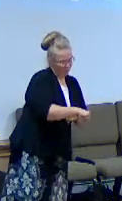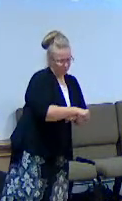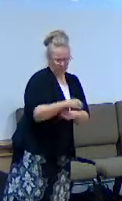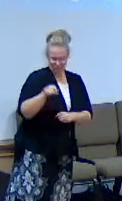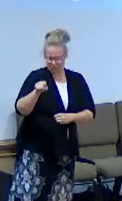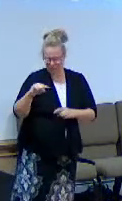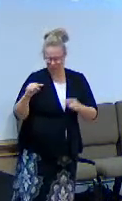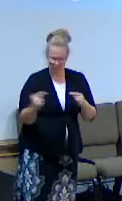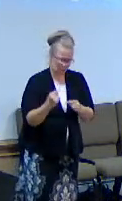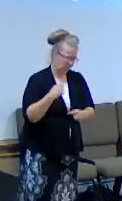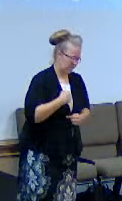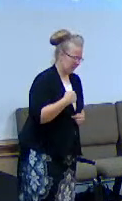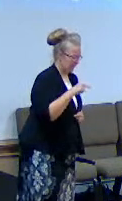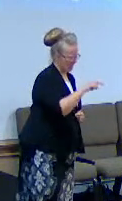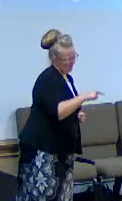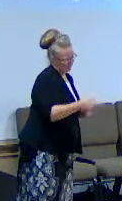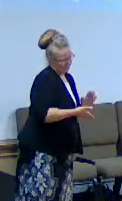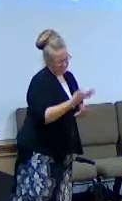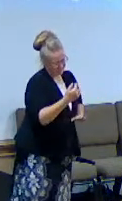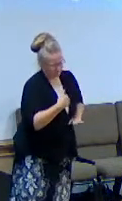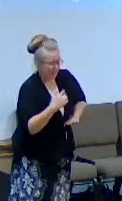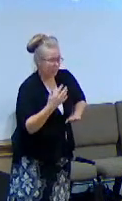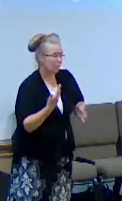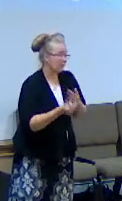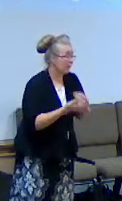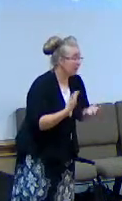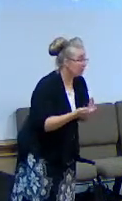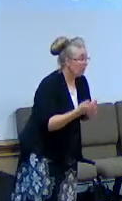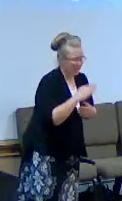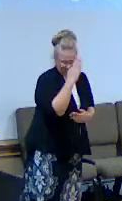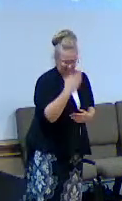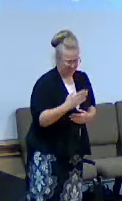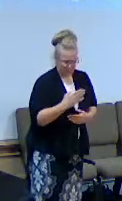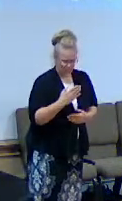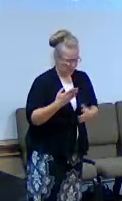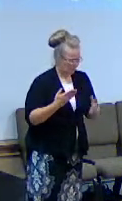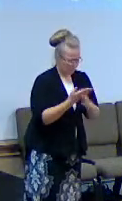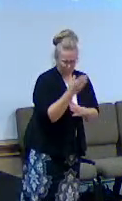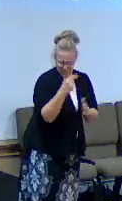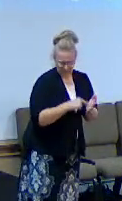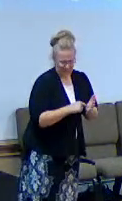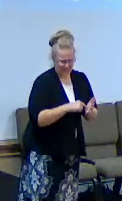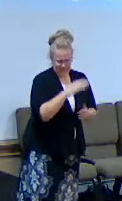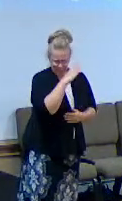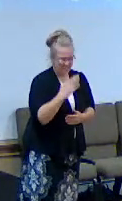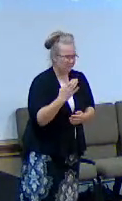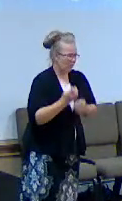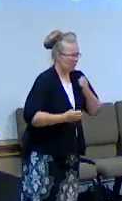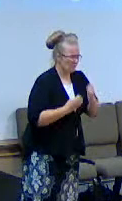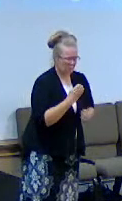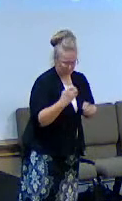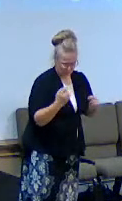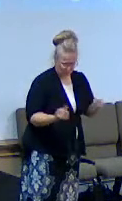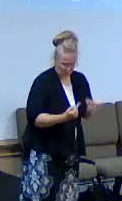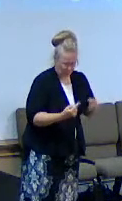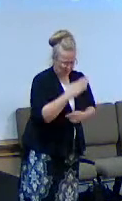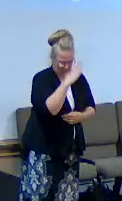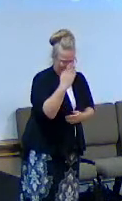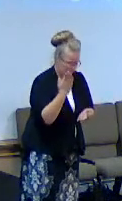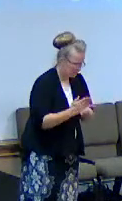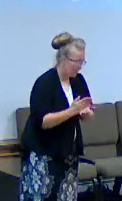She left me, or he left me, whatever. Amen. I'll never get through this. I'll never get out of this emotional ache or this emotional pain. I'll